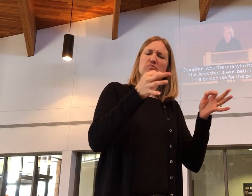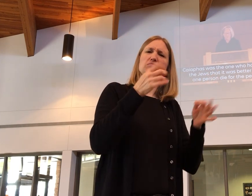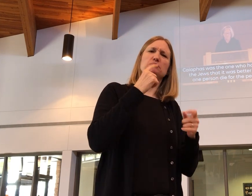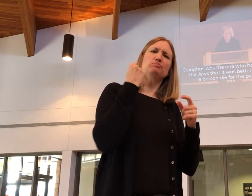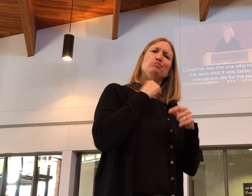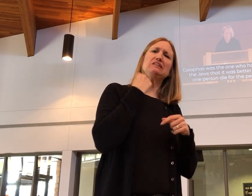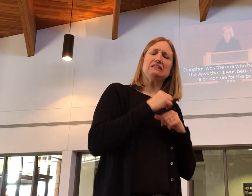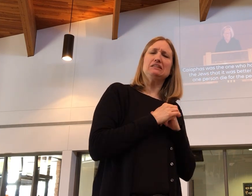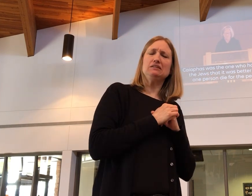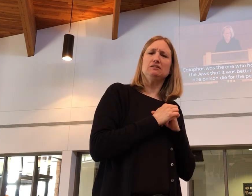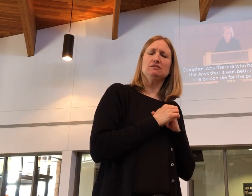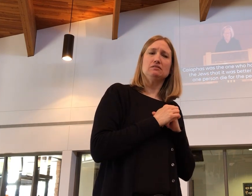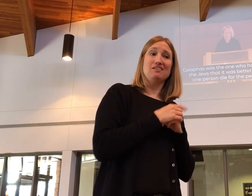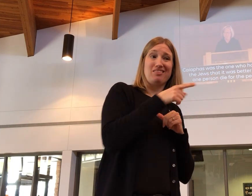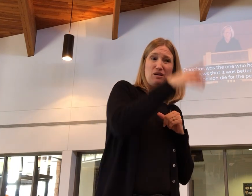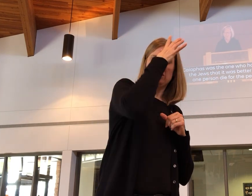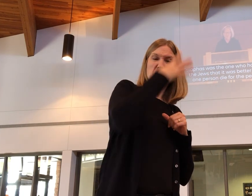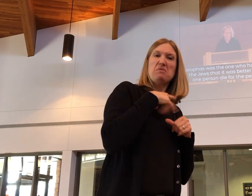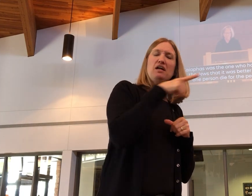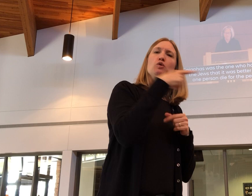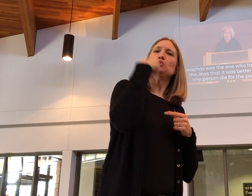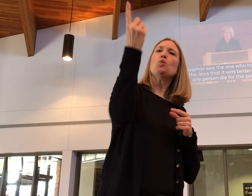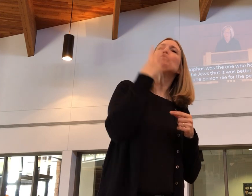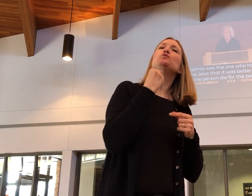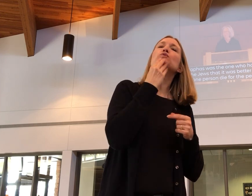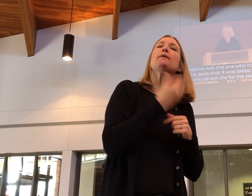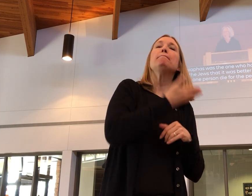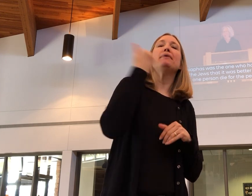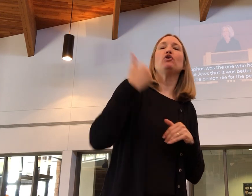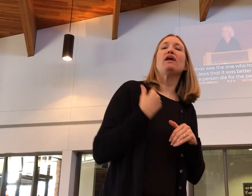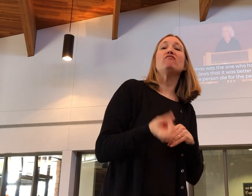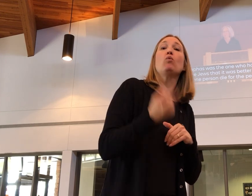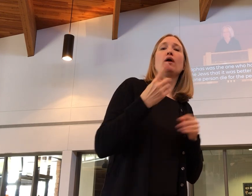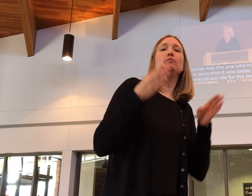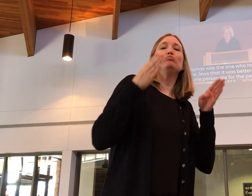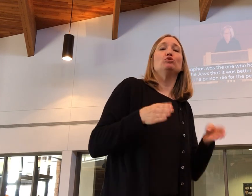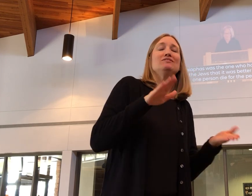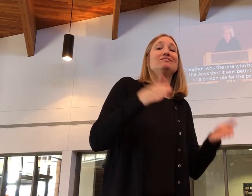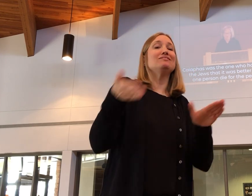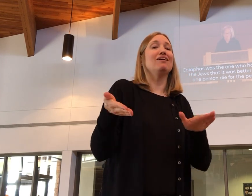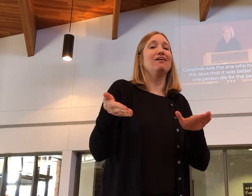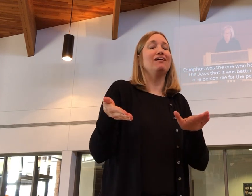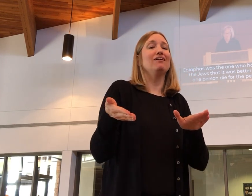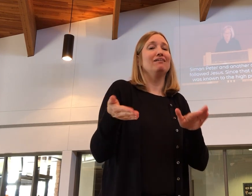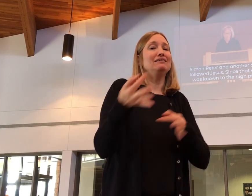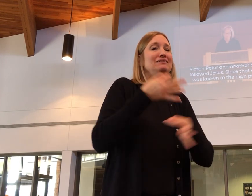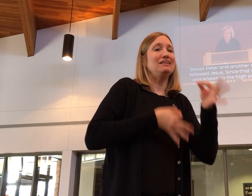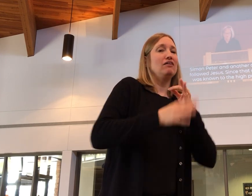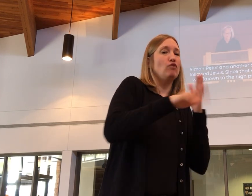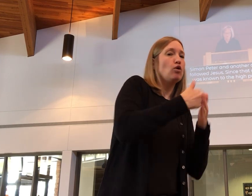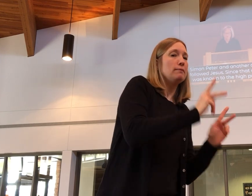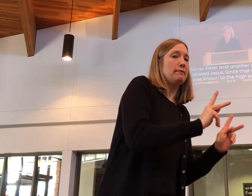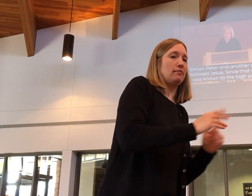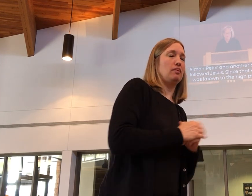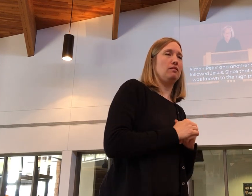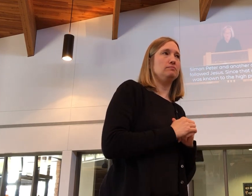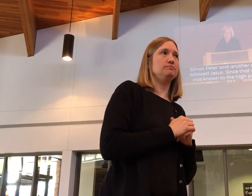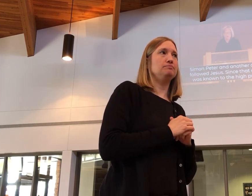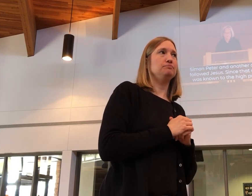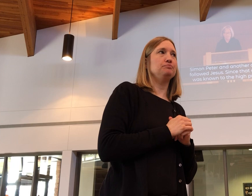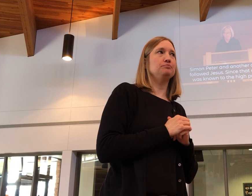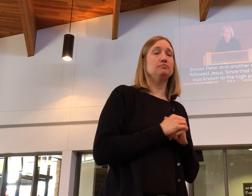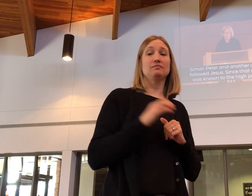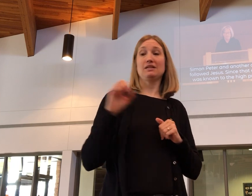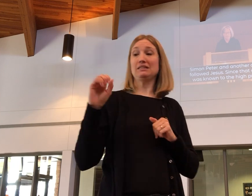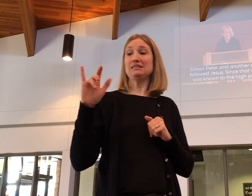had advised the Jews that it was better to have one person die for the people.